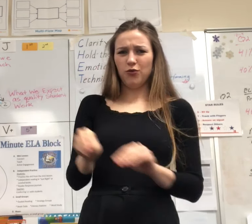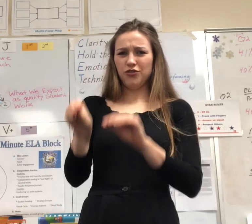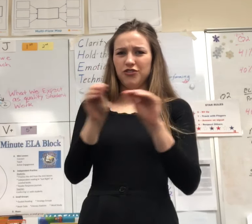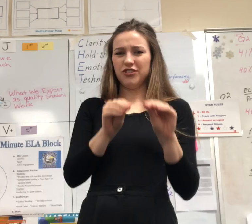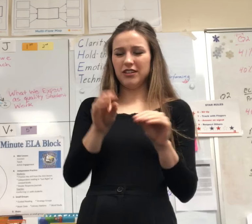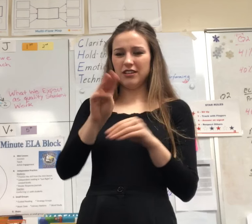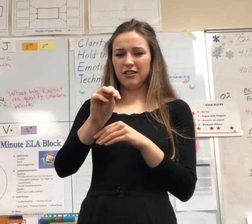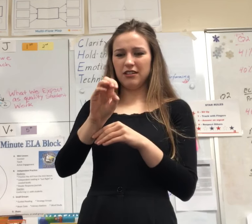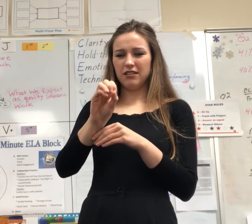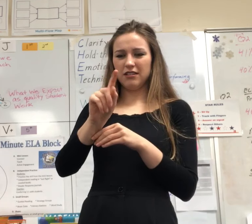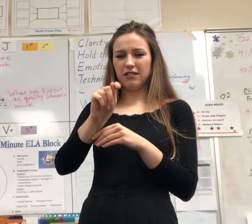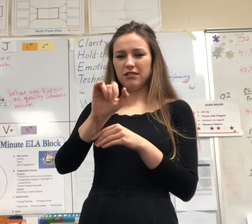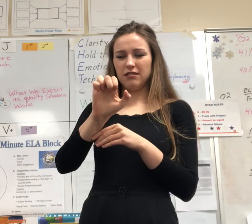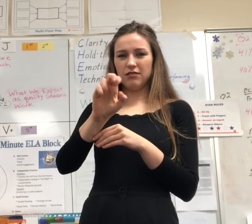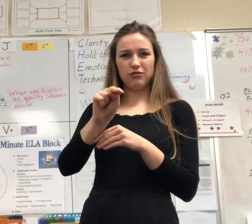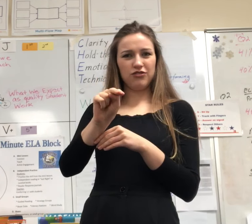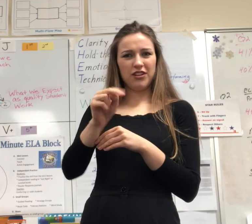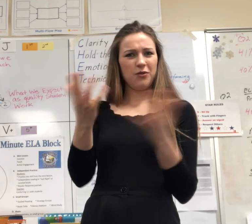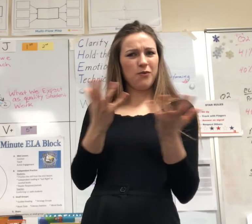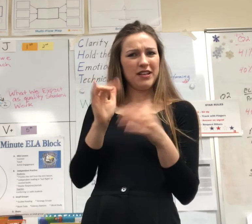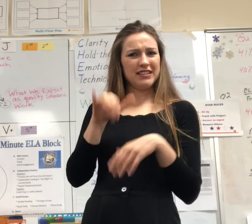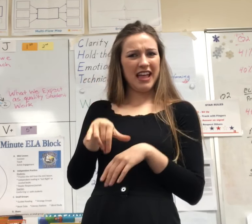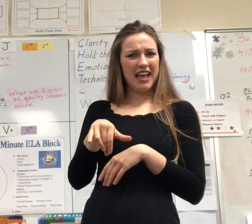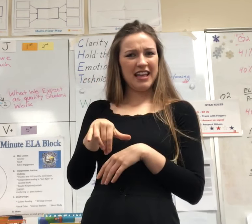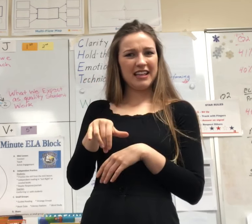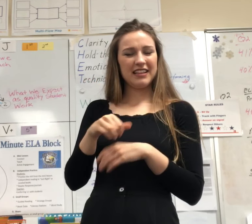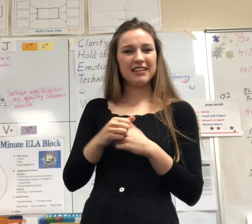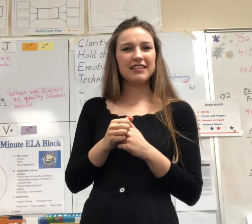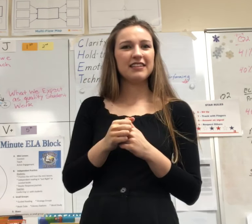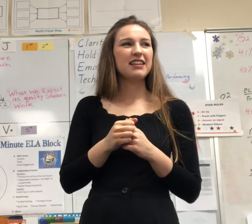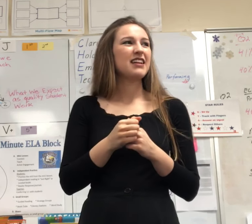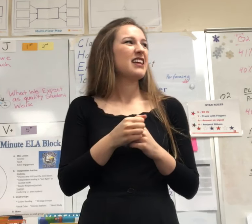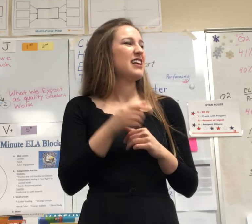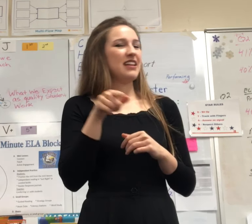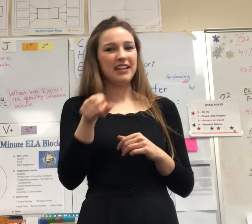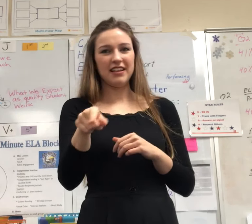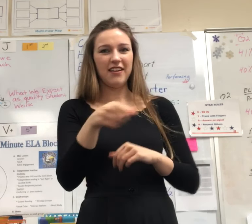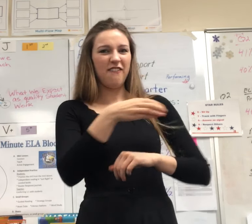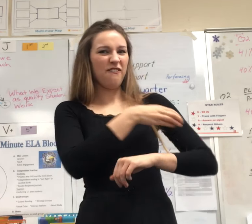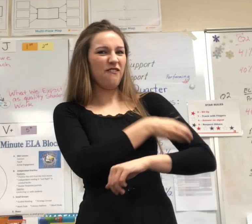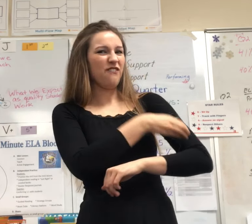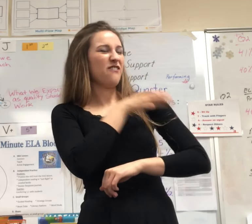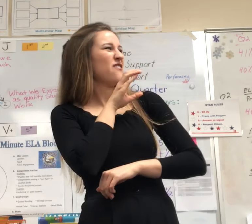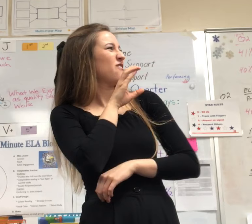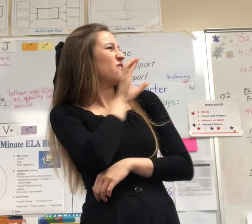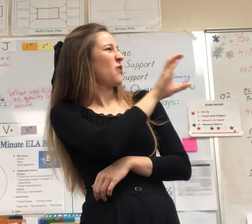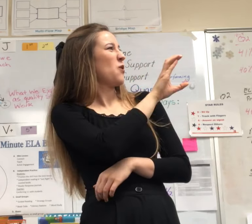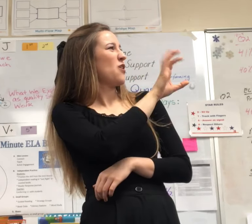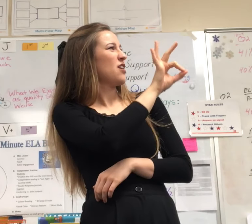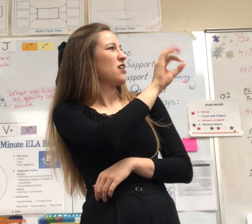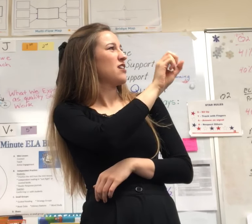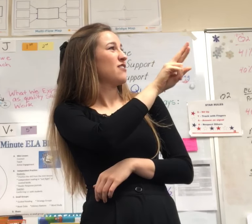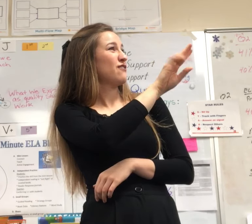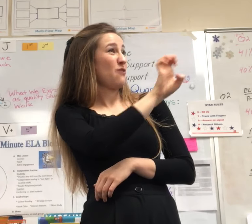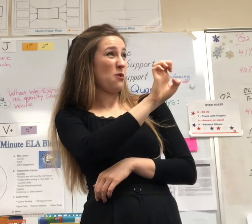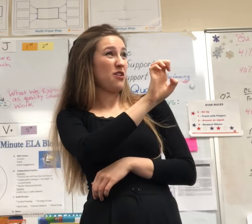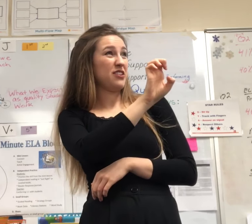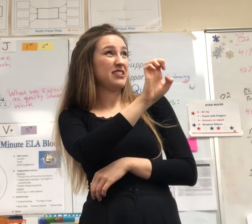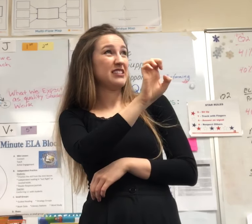like forces. It's force. What do you mean? Motion has force. What? Explain